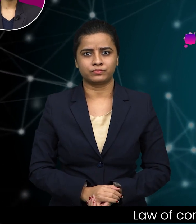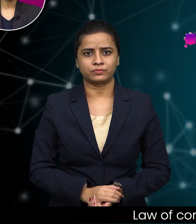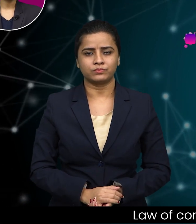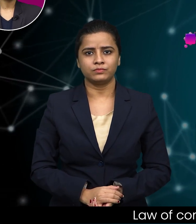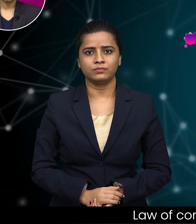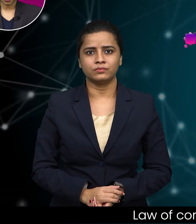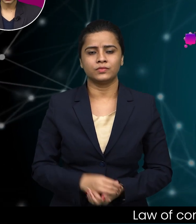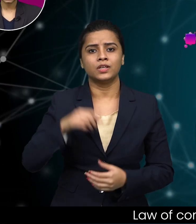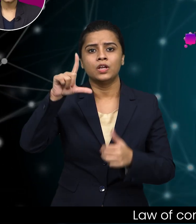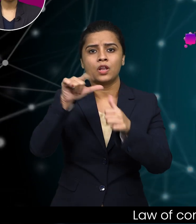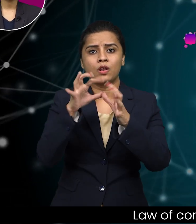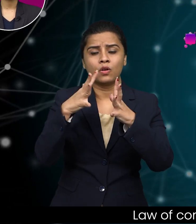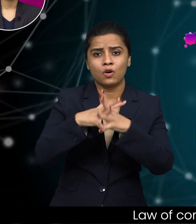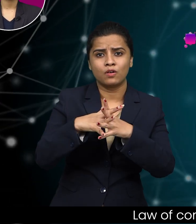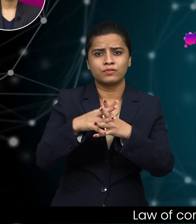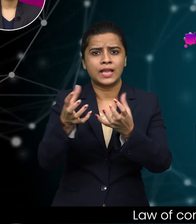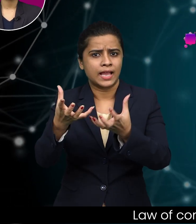law of conservation of mass.